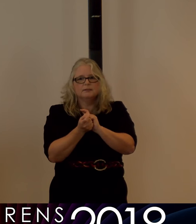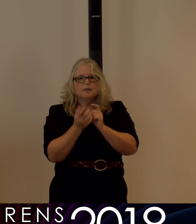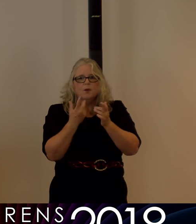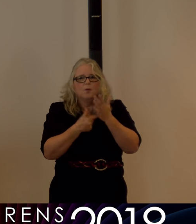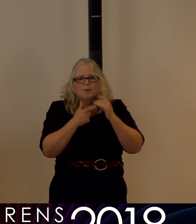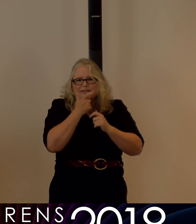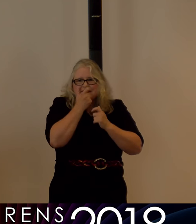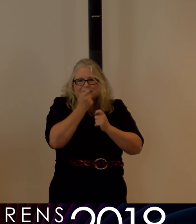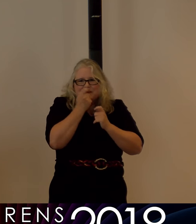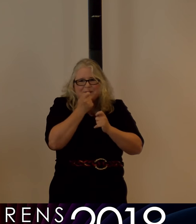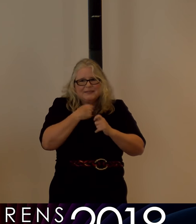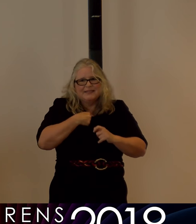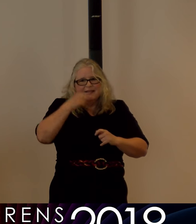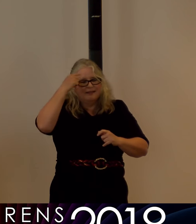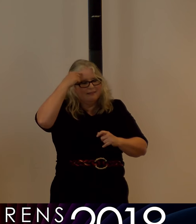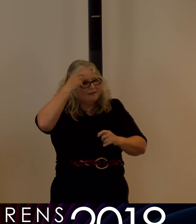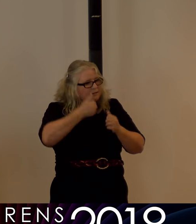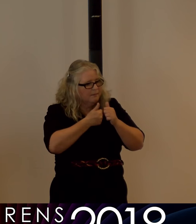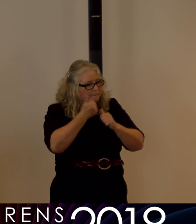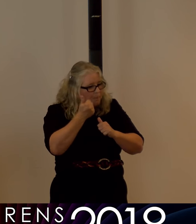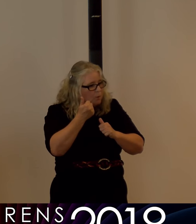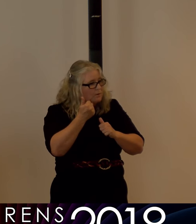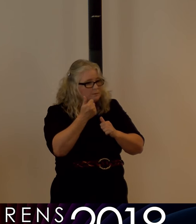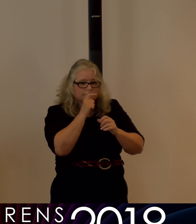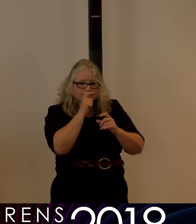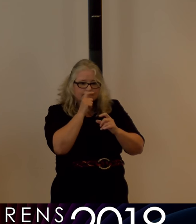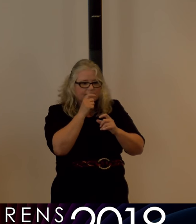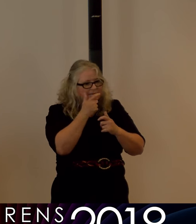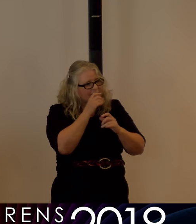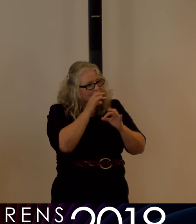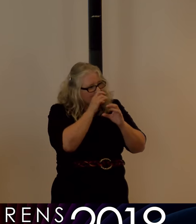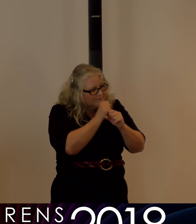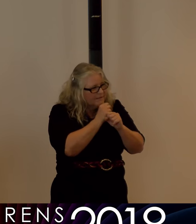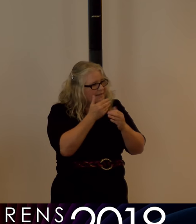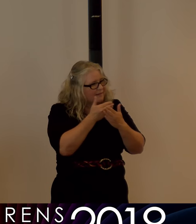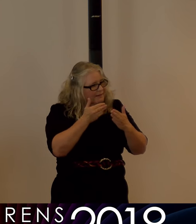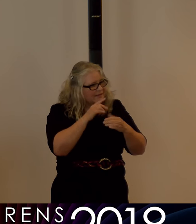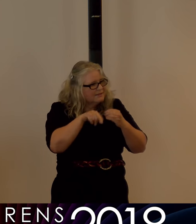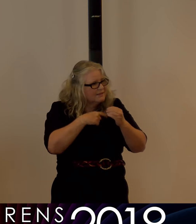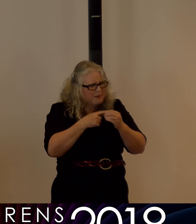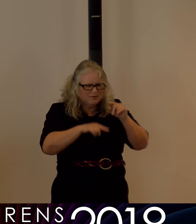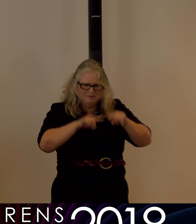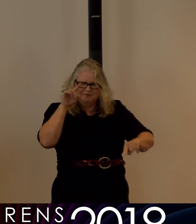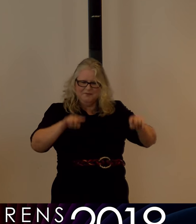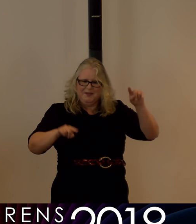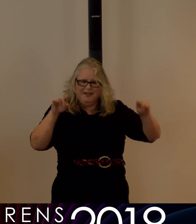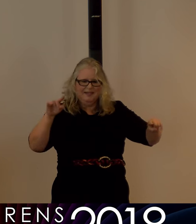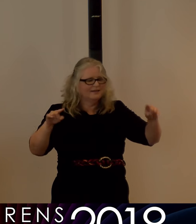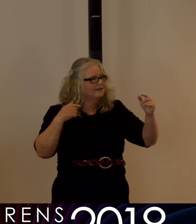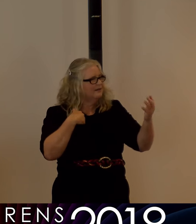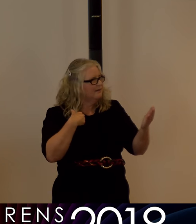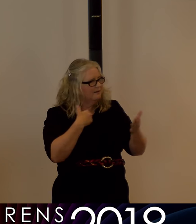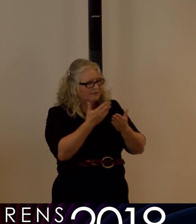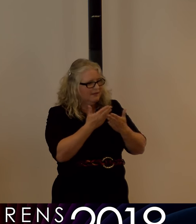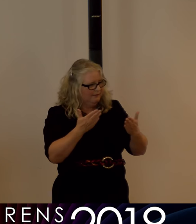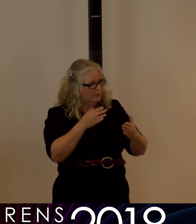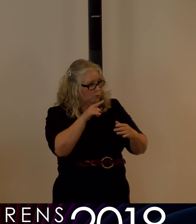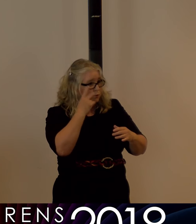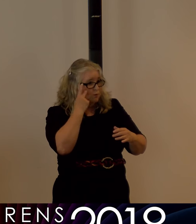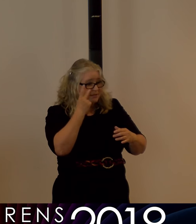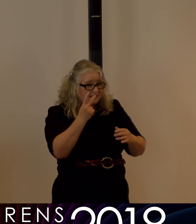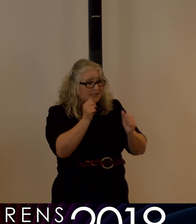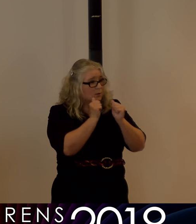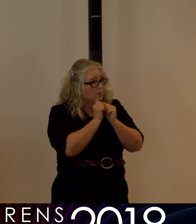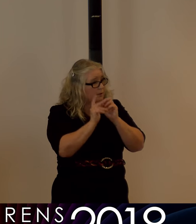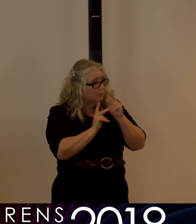what's interesting, I think one of the most fascinating things about CHARGE syndrome is the variety of features that you see in people with CHARGE. And what we're